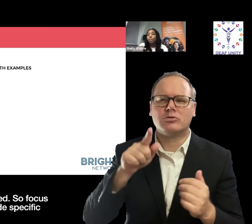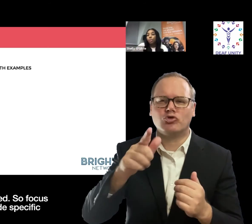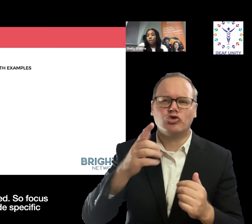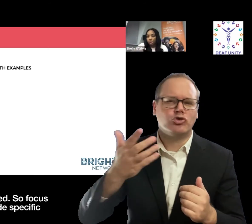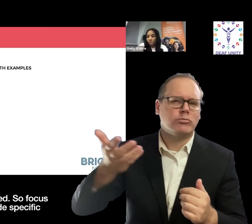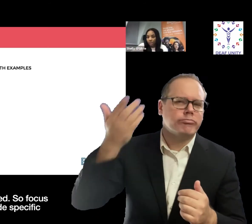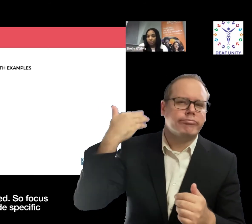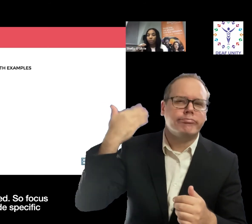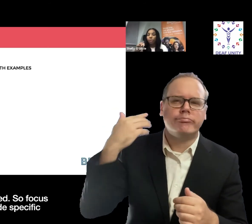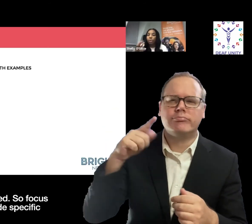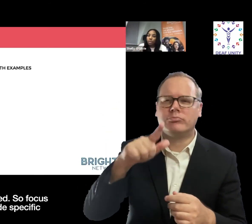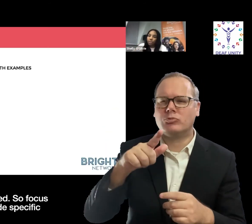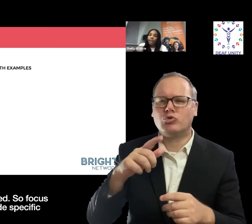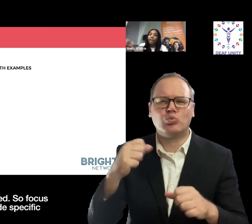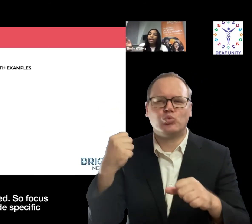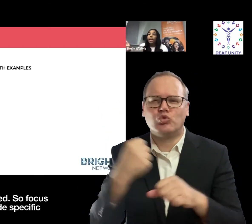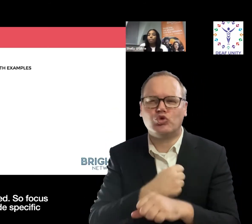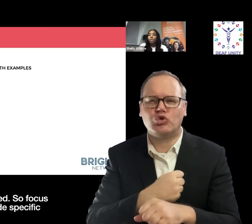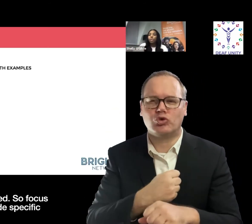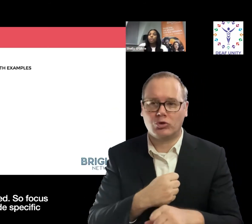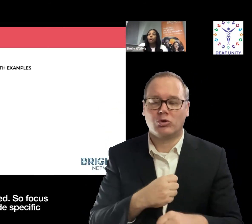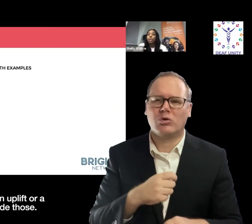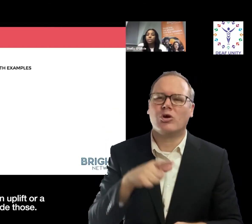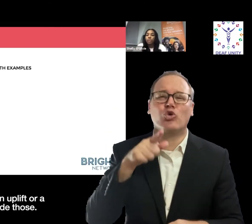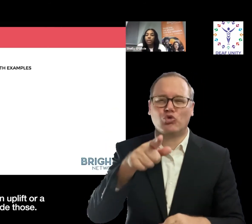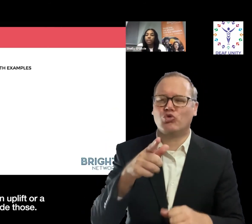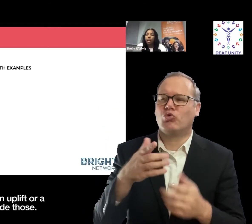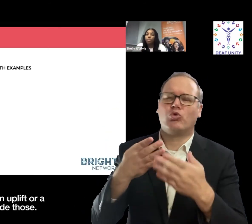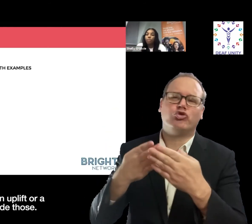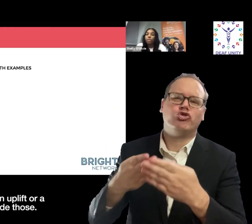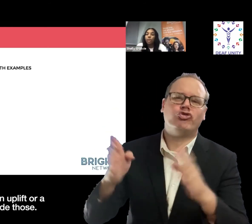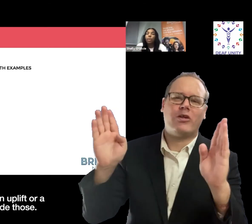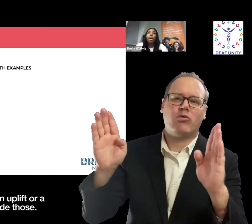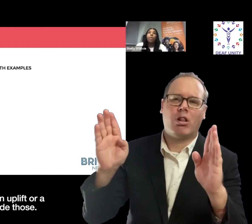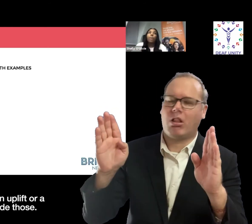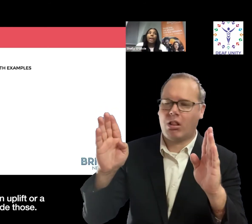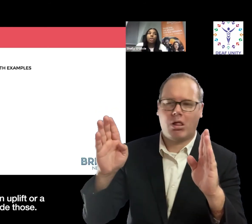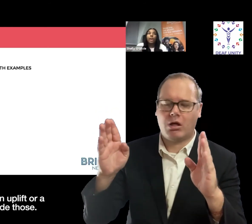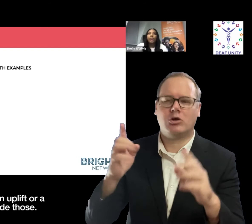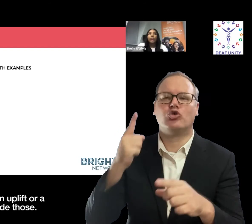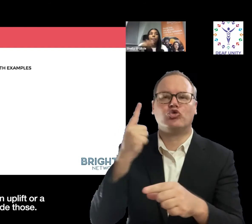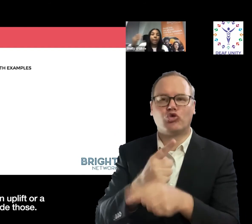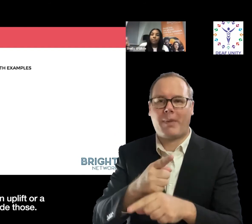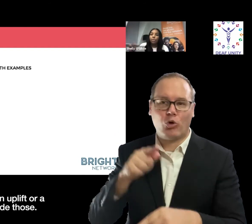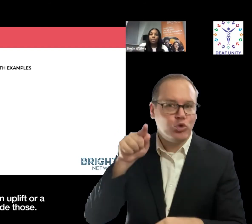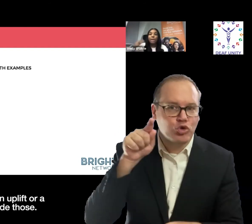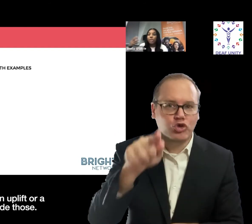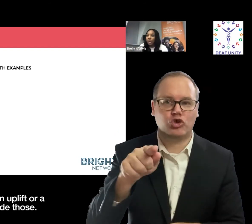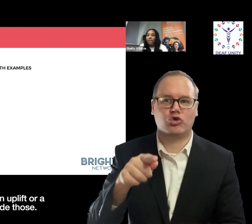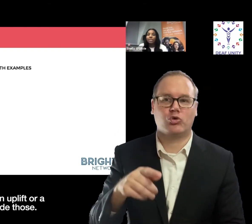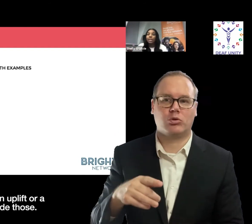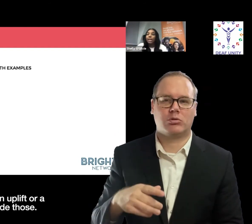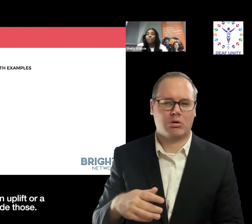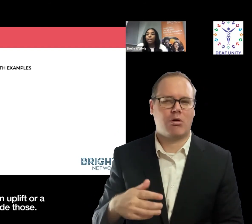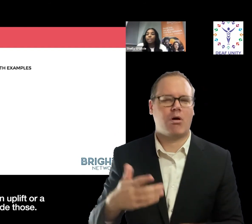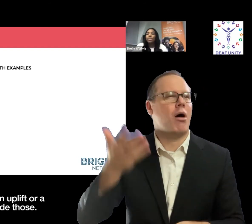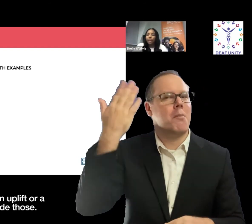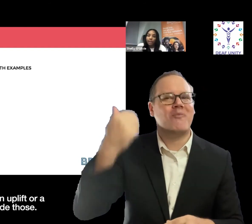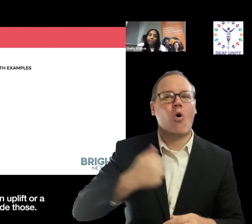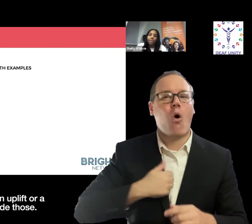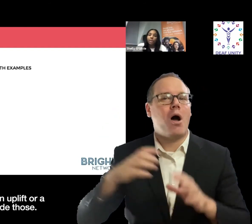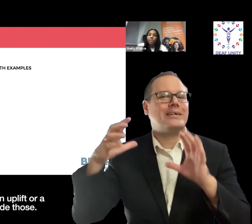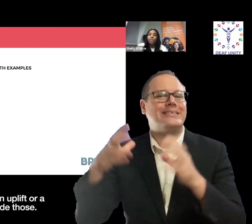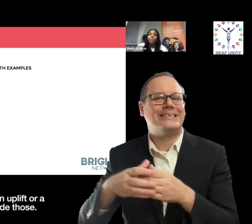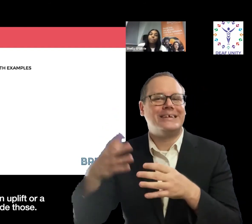you did and what you achieved. So focus on that and make sure you include specific examples. So where you've had an uplift or a metric to tie to it,